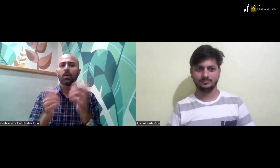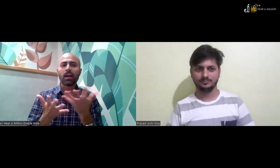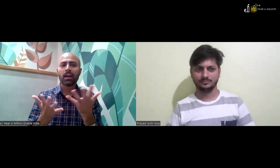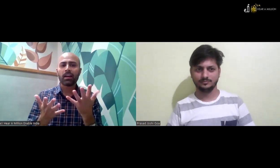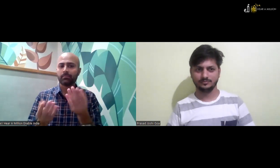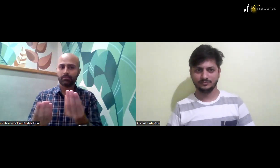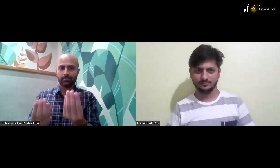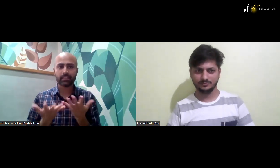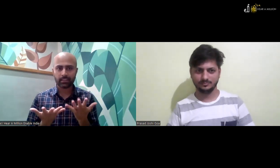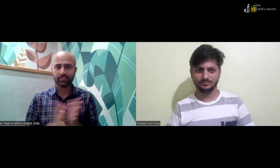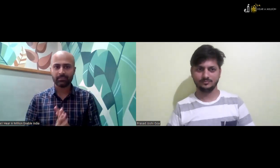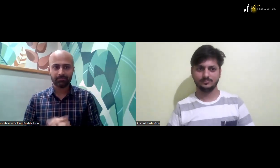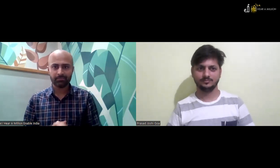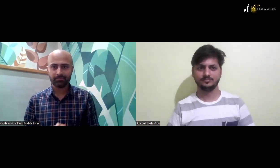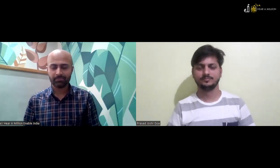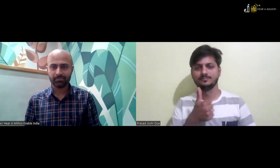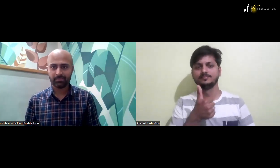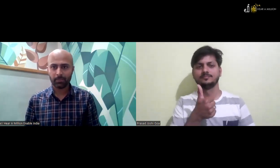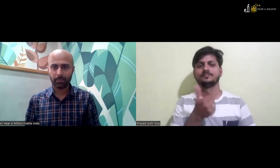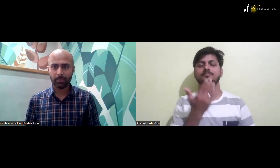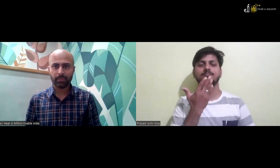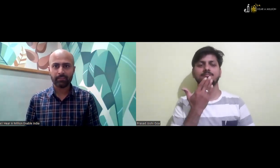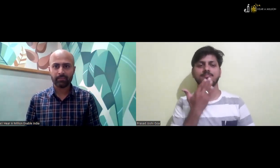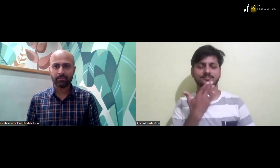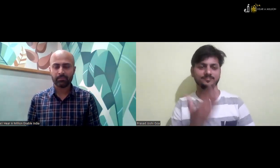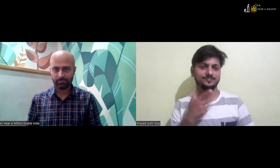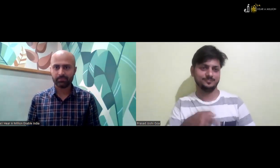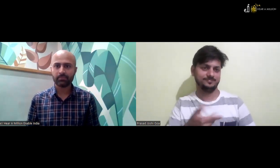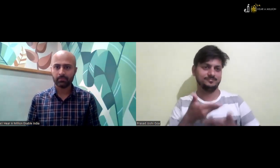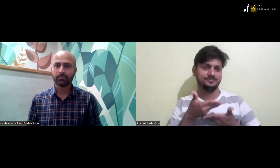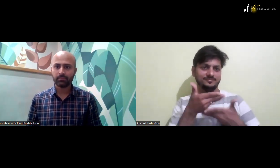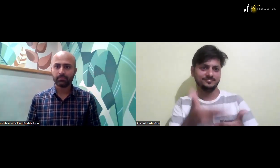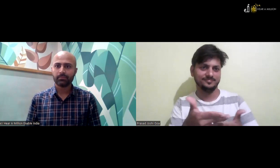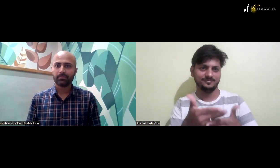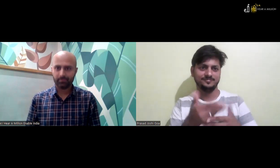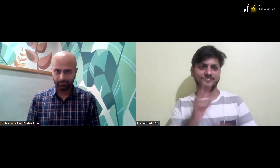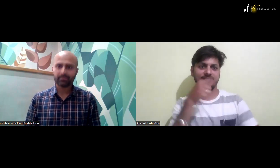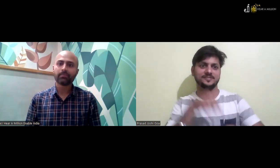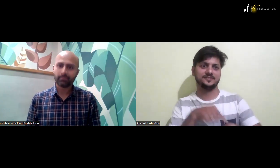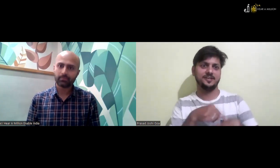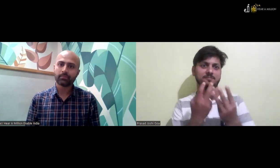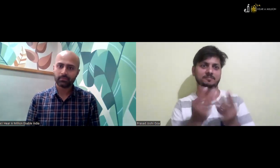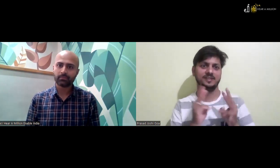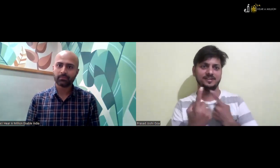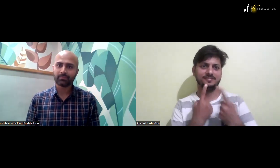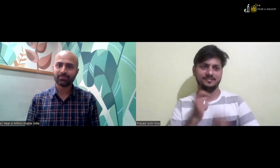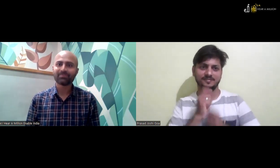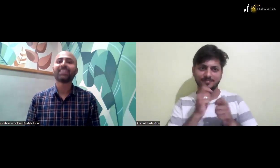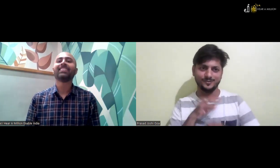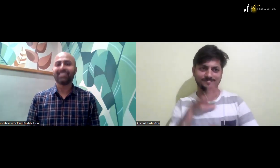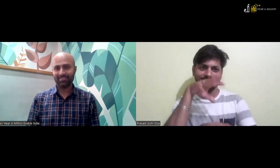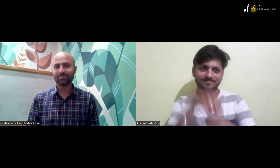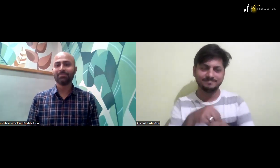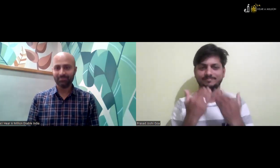Prasad, if you can introduce yourself, what you're doing right now, and if you can share your background. Prasad here. Thank you so much